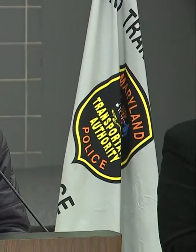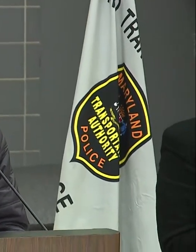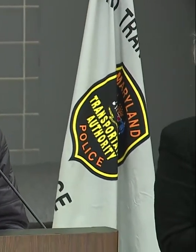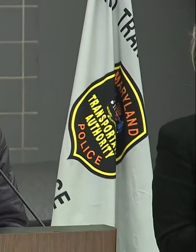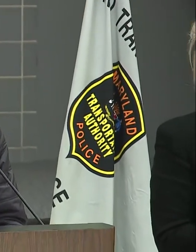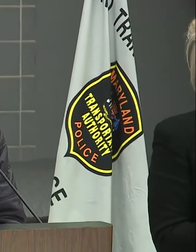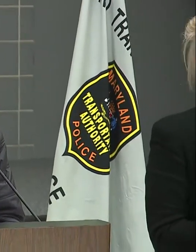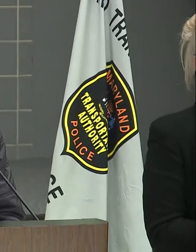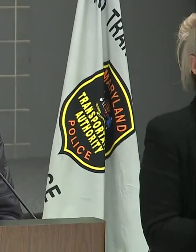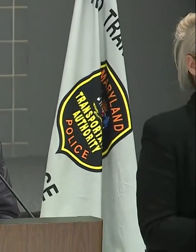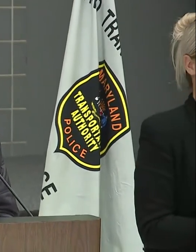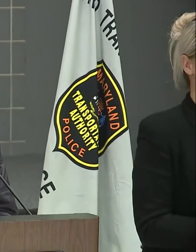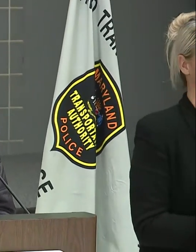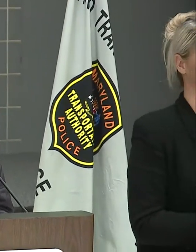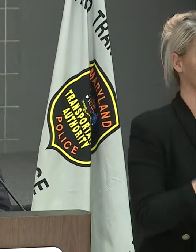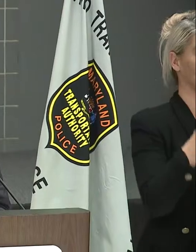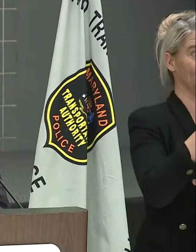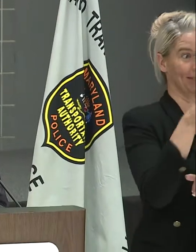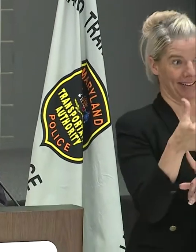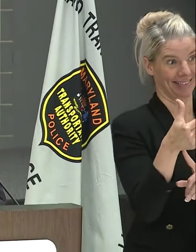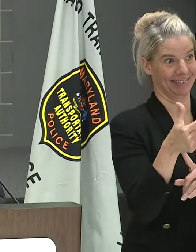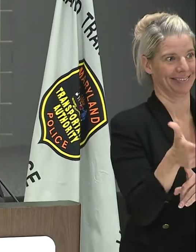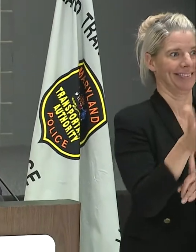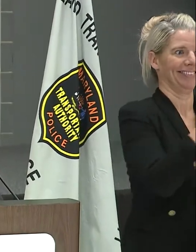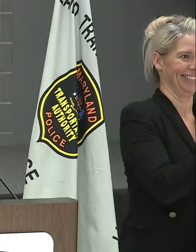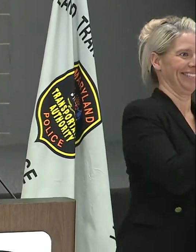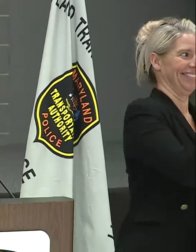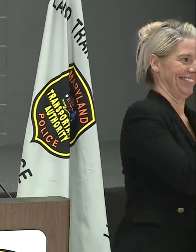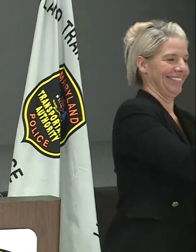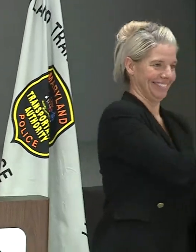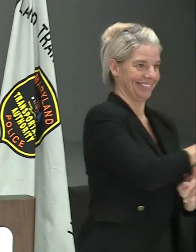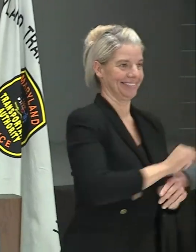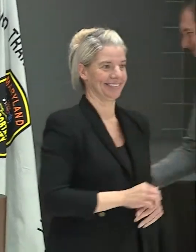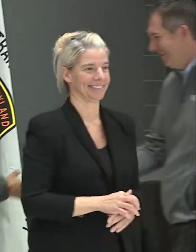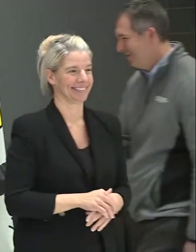guard to the center. I'll turn it over to County Executive Johnny Olszewski.